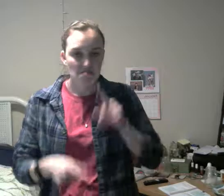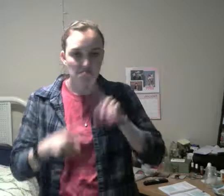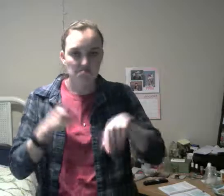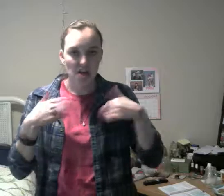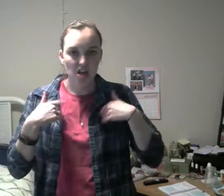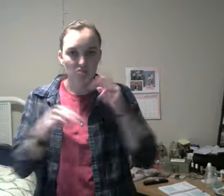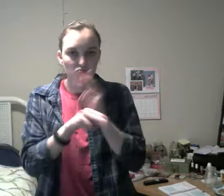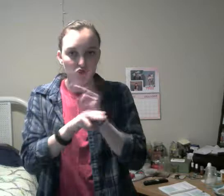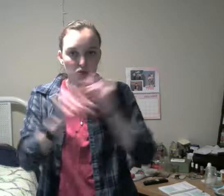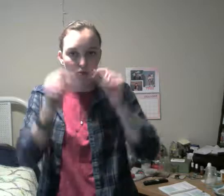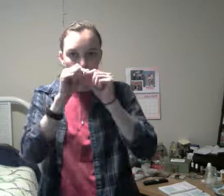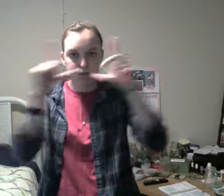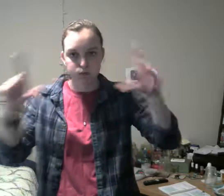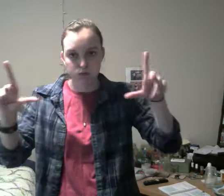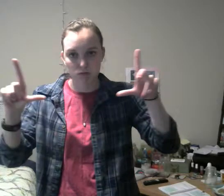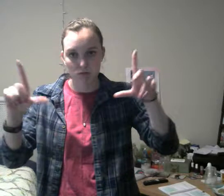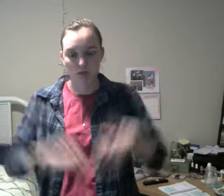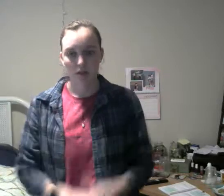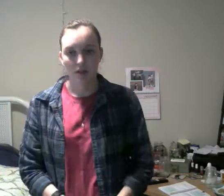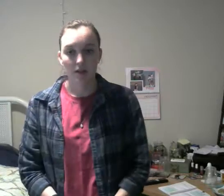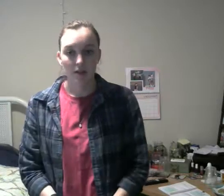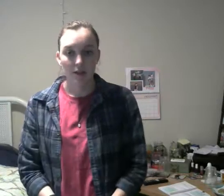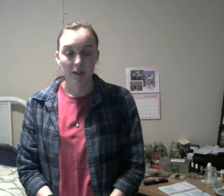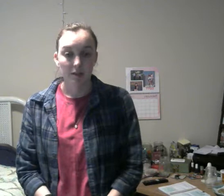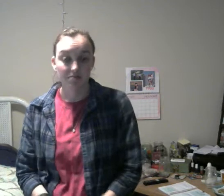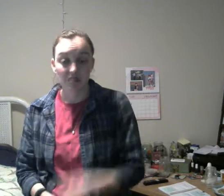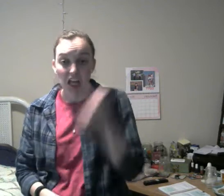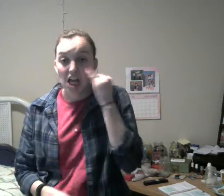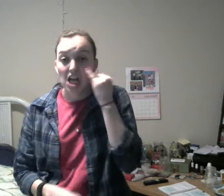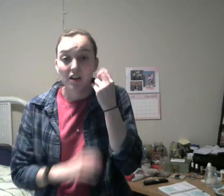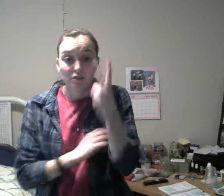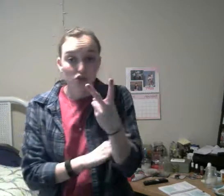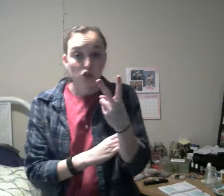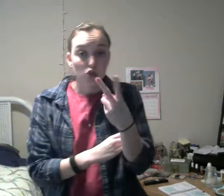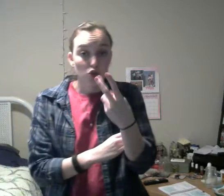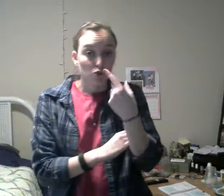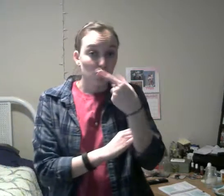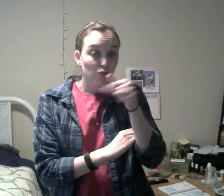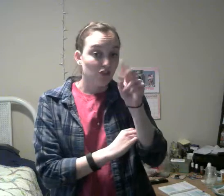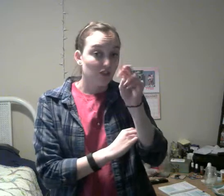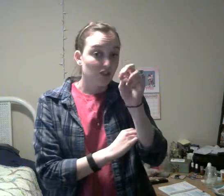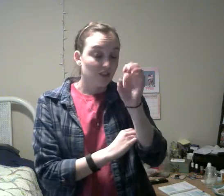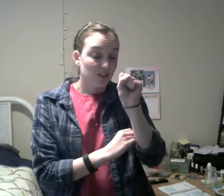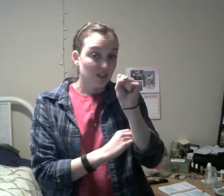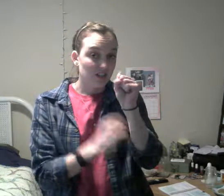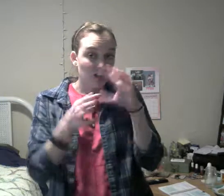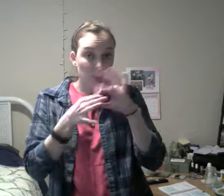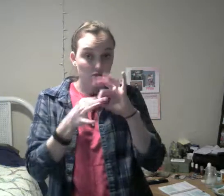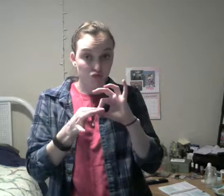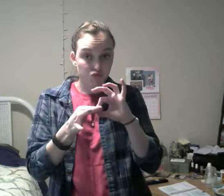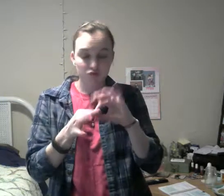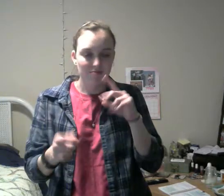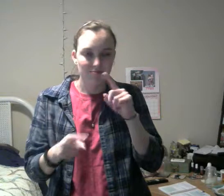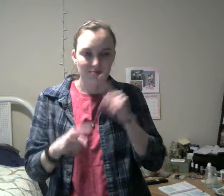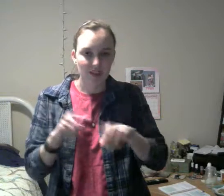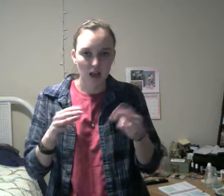square. So the moral of the story is that if two genes are linked, they're not going to cross over at a frequency of 50%. But if it's less